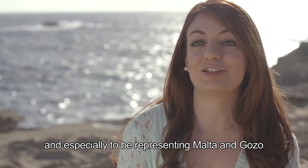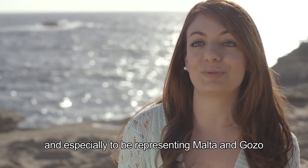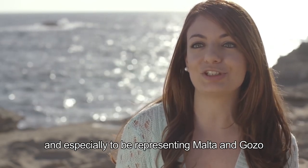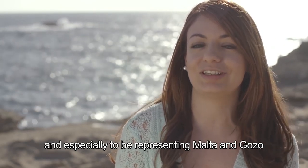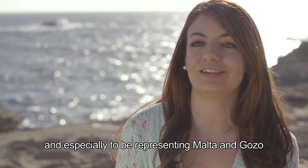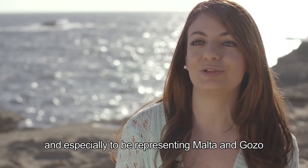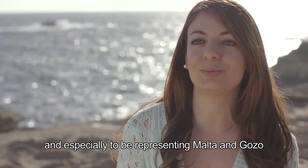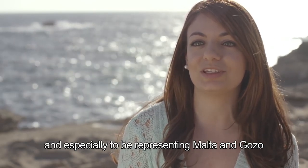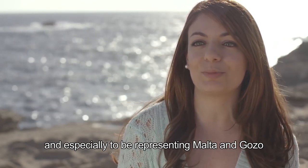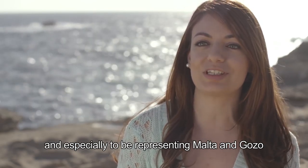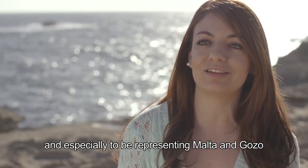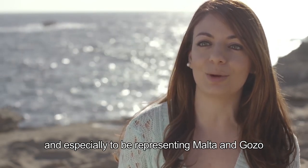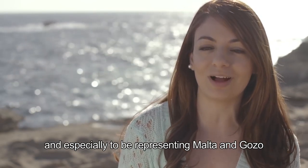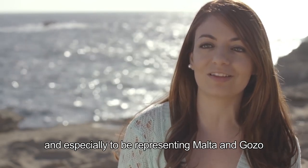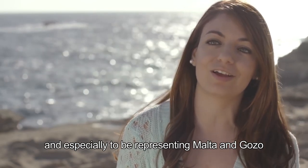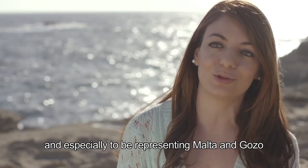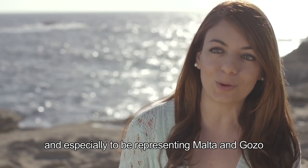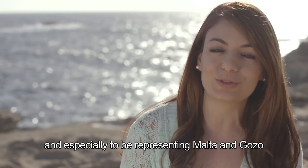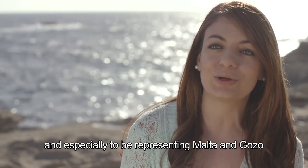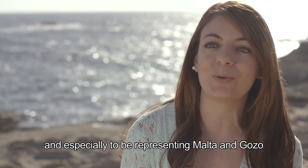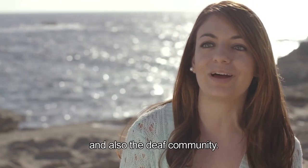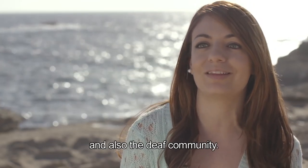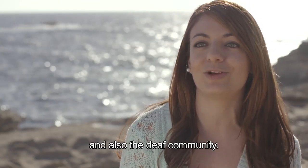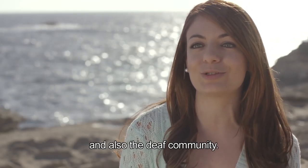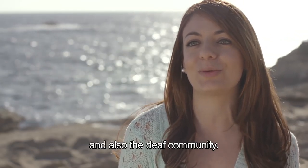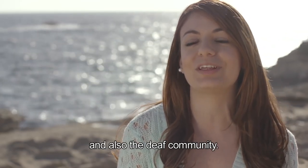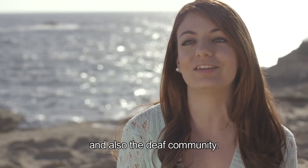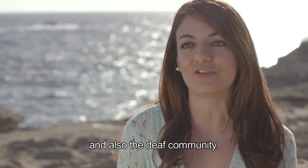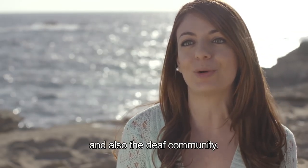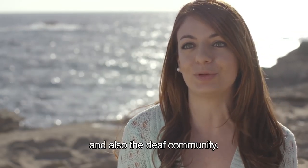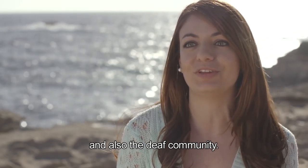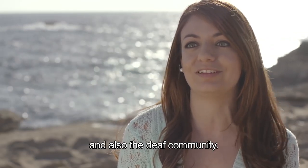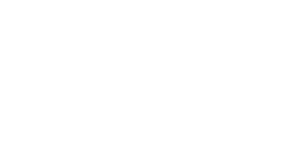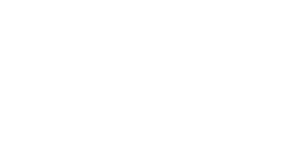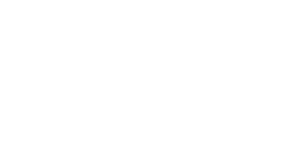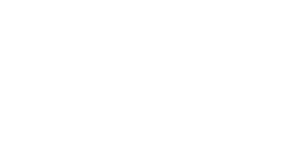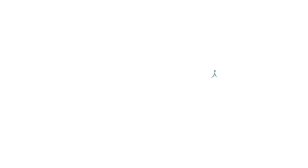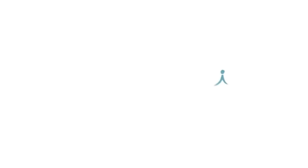especially to be representing Malta and Gozo and also the deaf community.